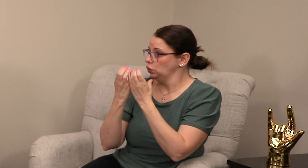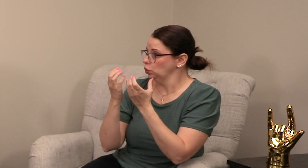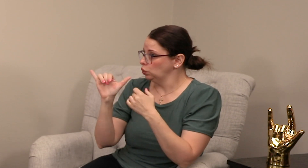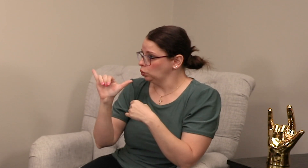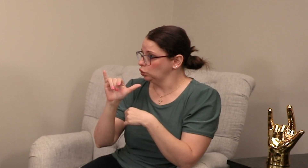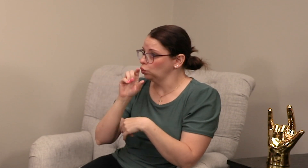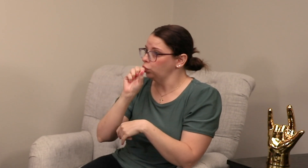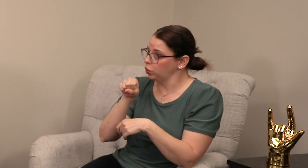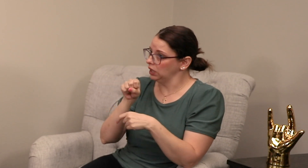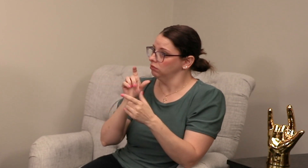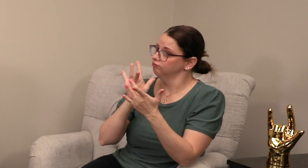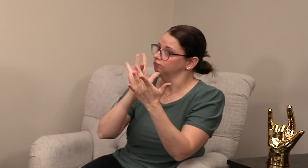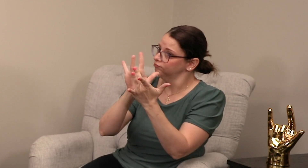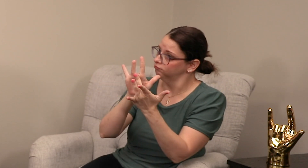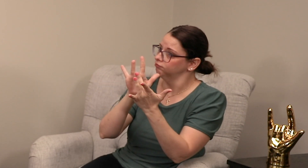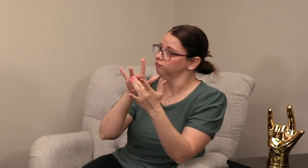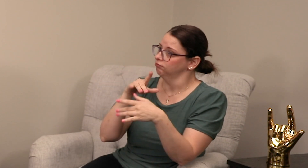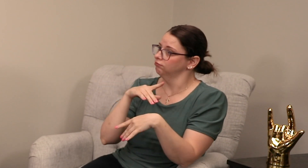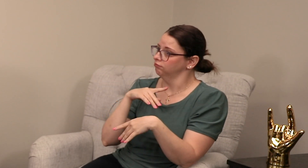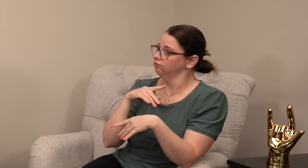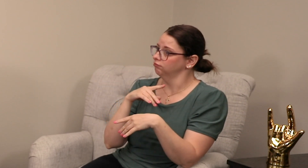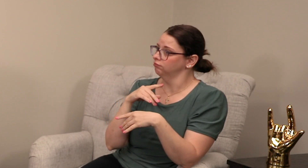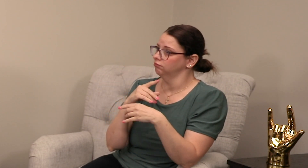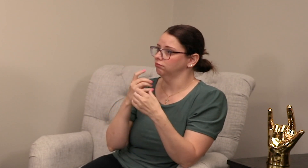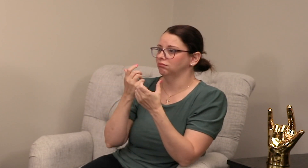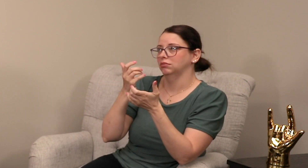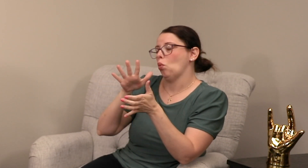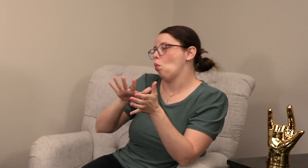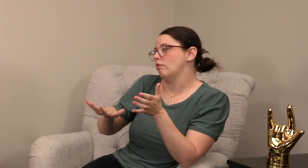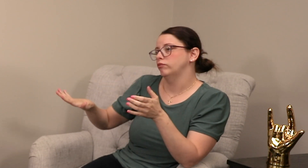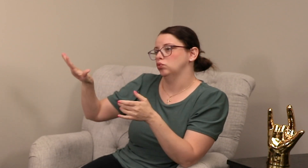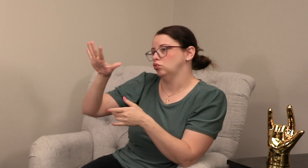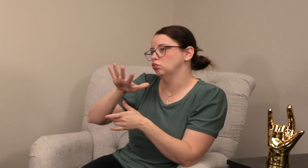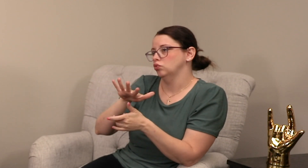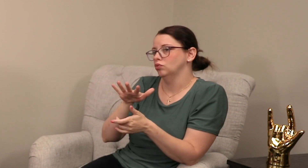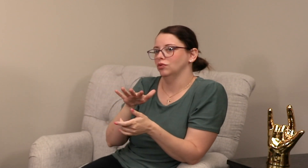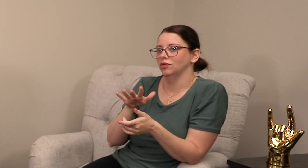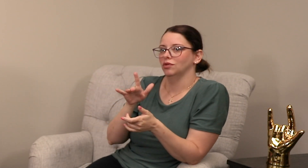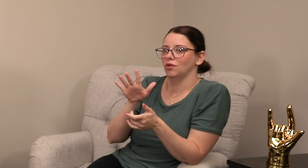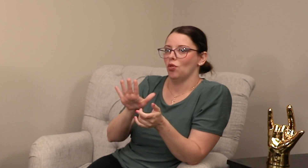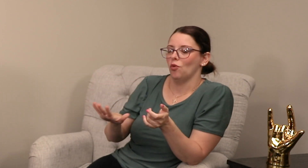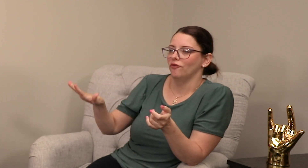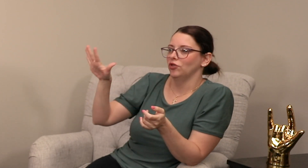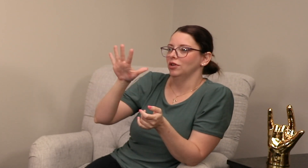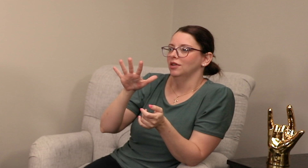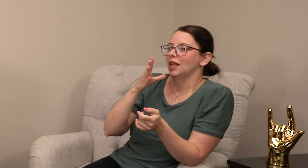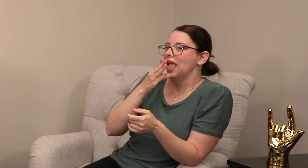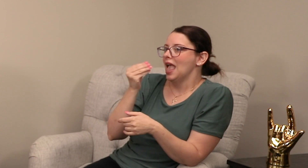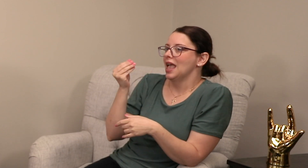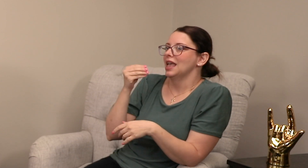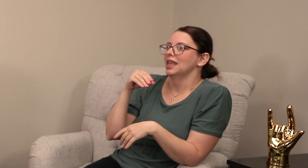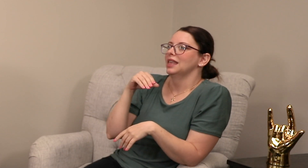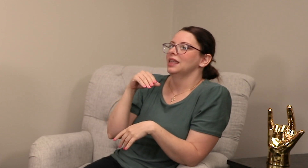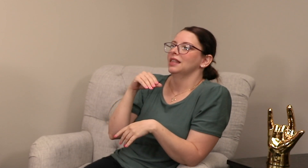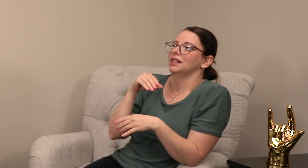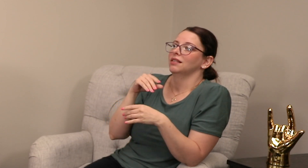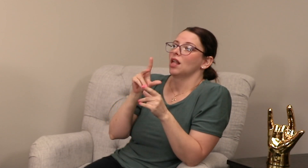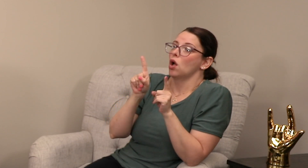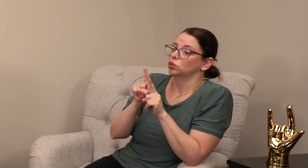have like a sign class too. You can reach out to a sign class, um, and they're all